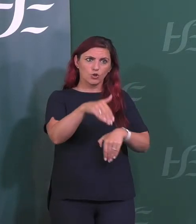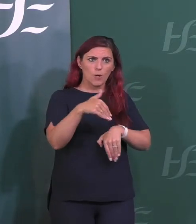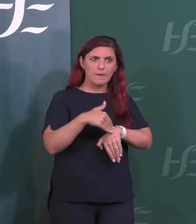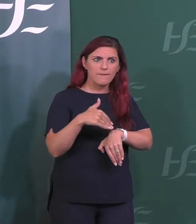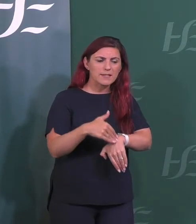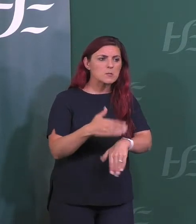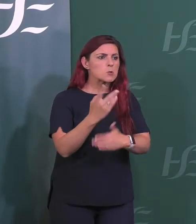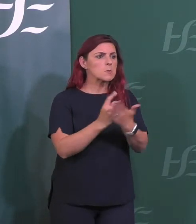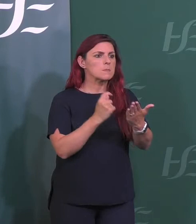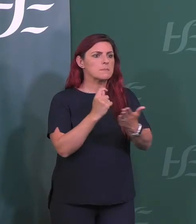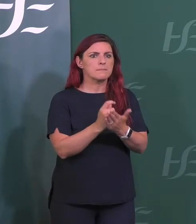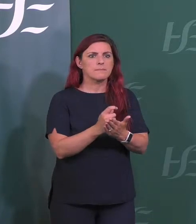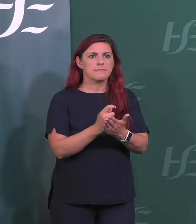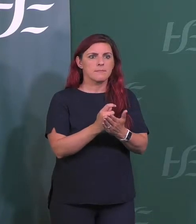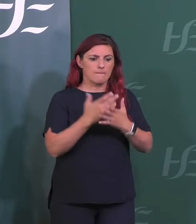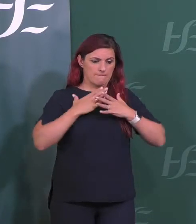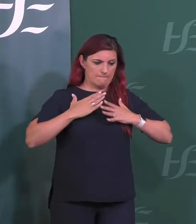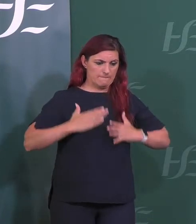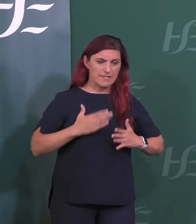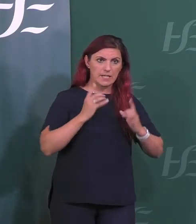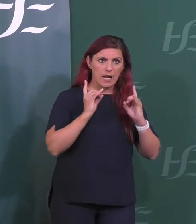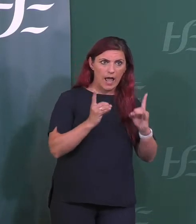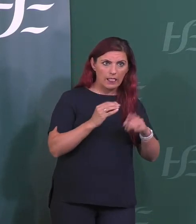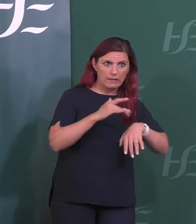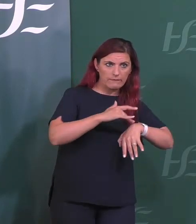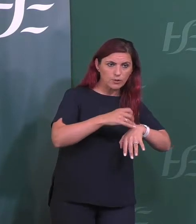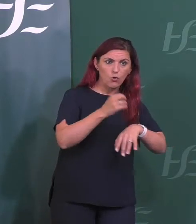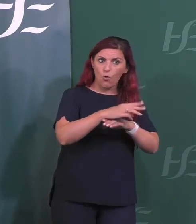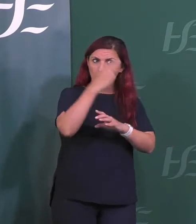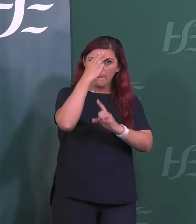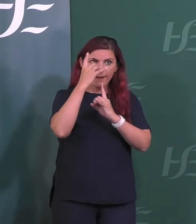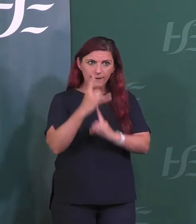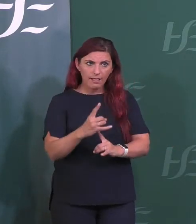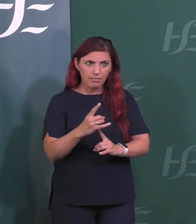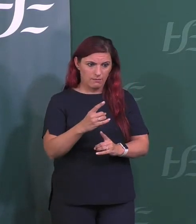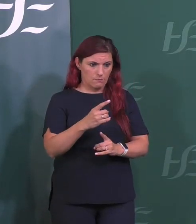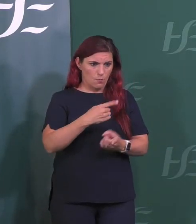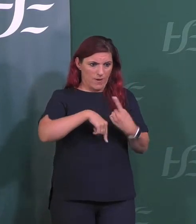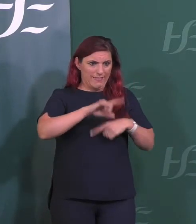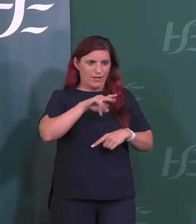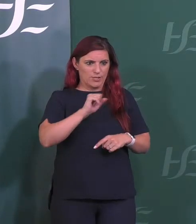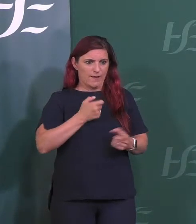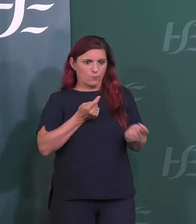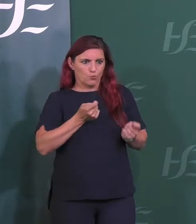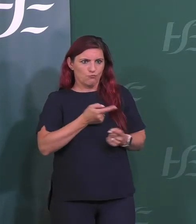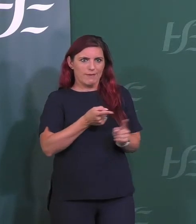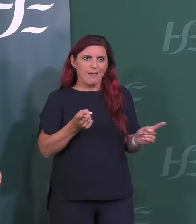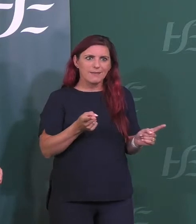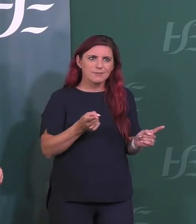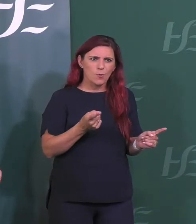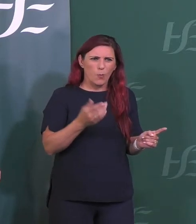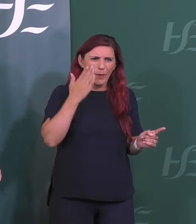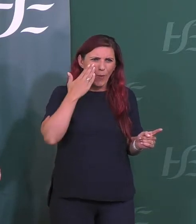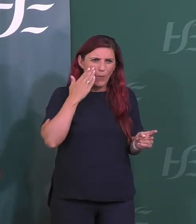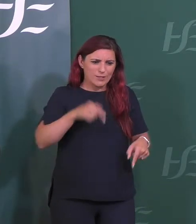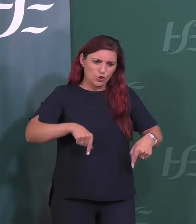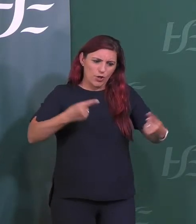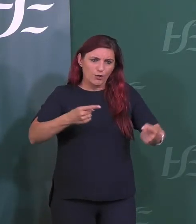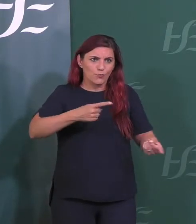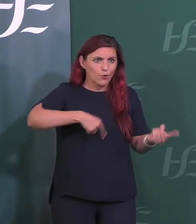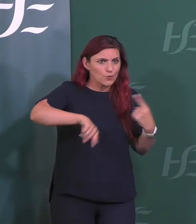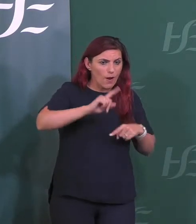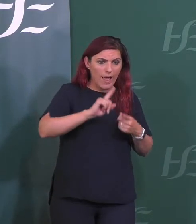whether that's through issues of physical health or issues of mental health. But the challenge for us all, the